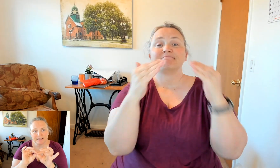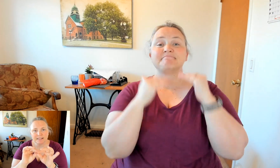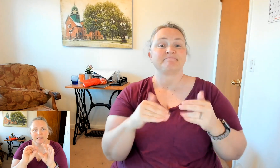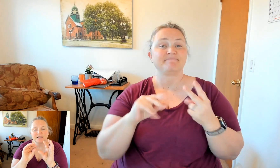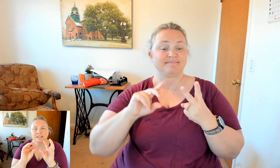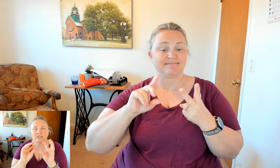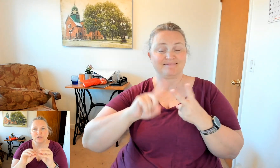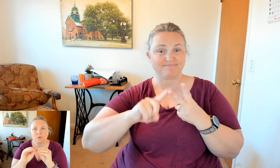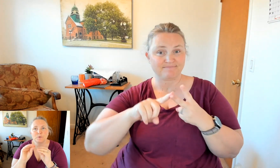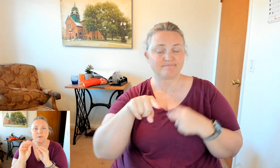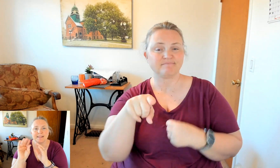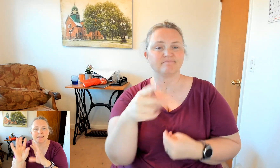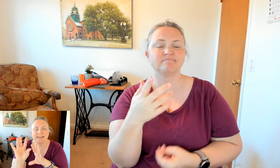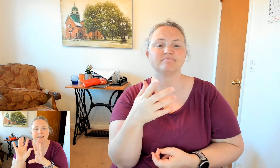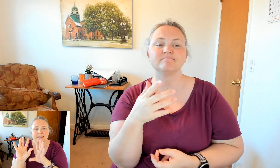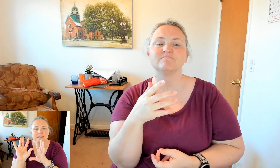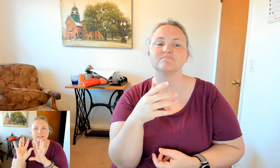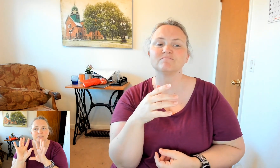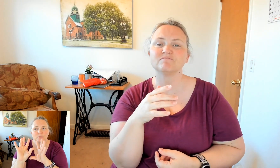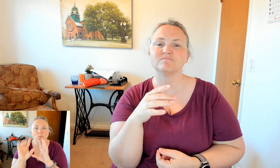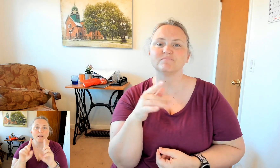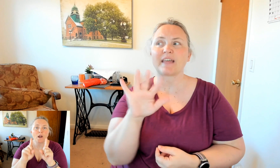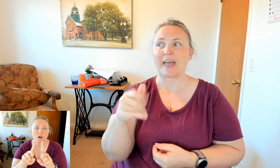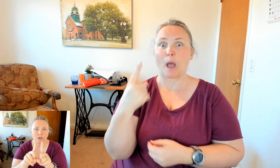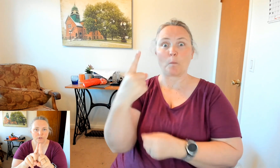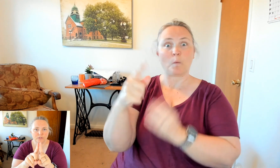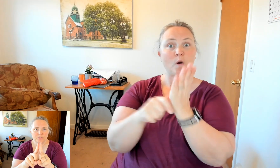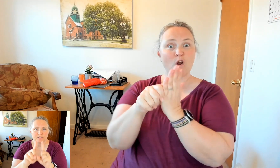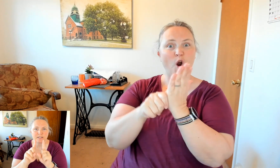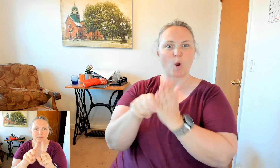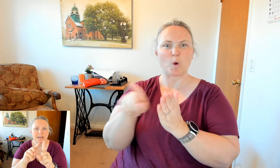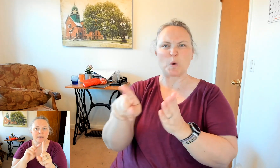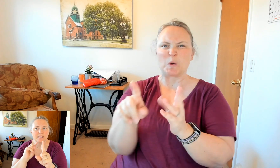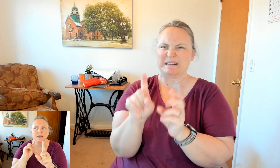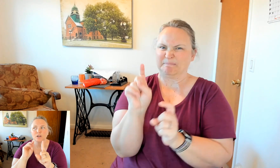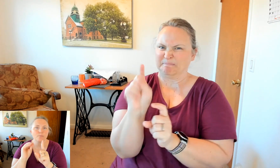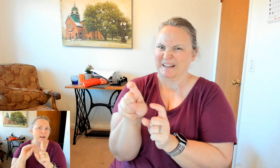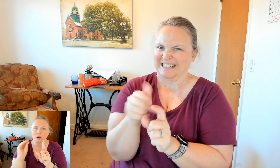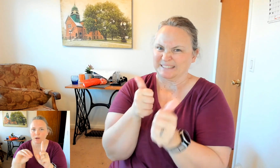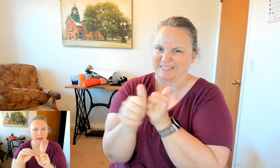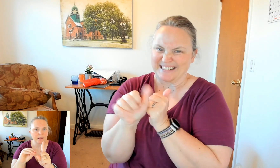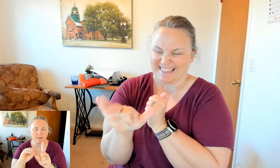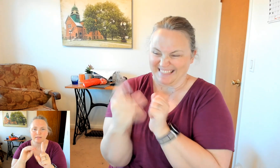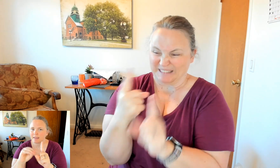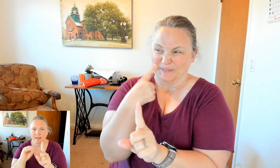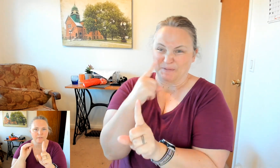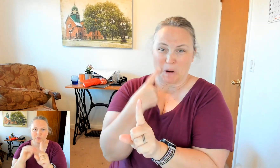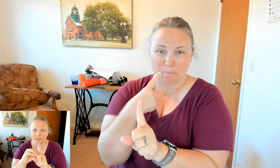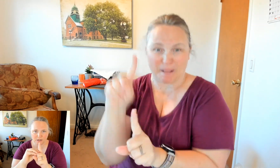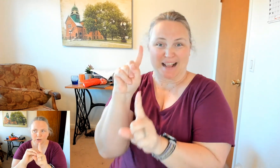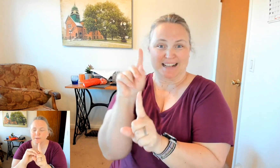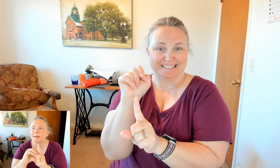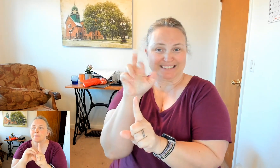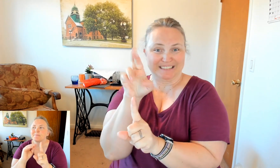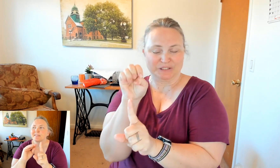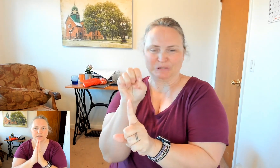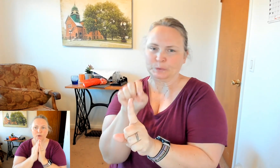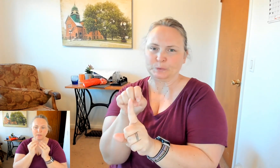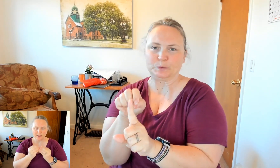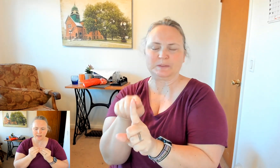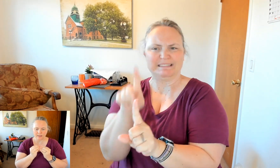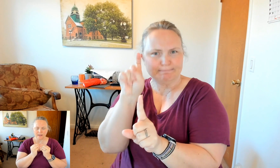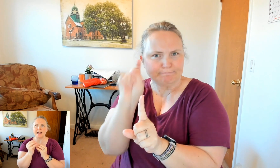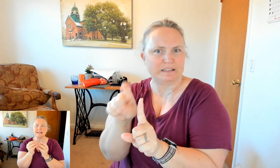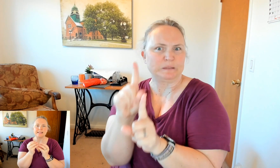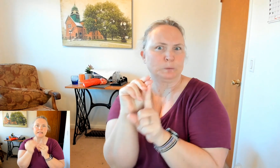leave it to the one article to be your make or break thing for tenure.